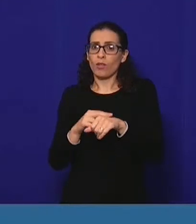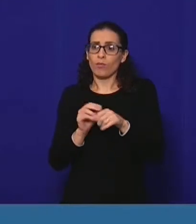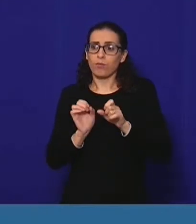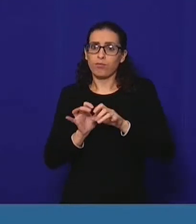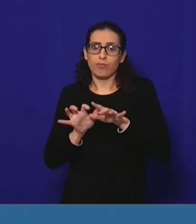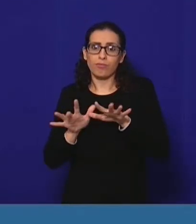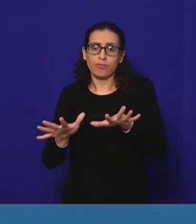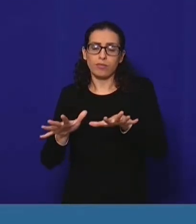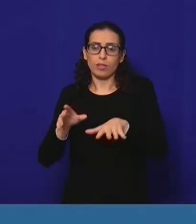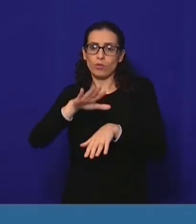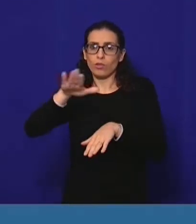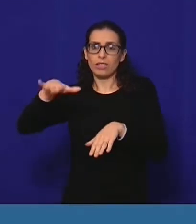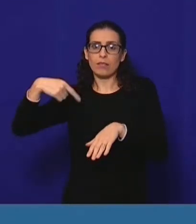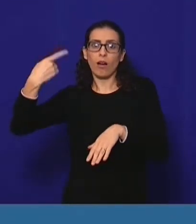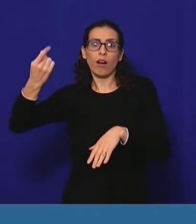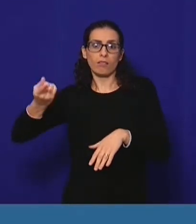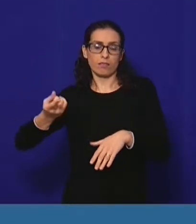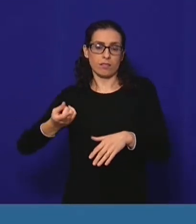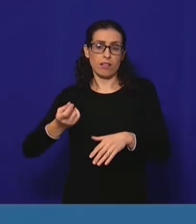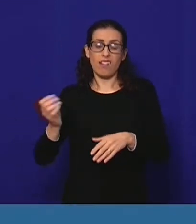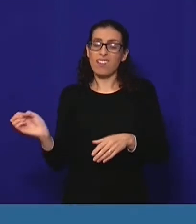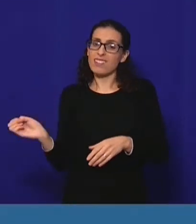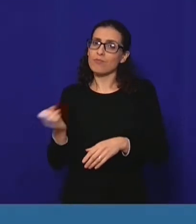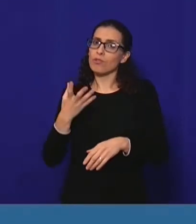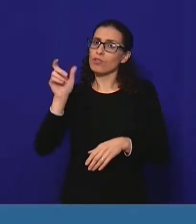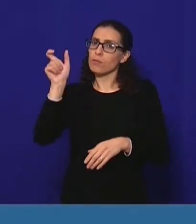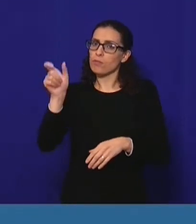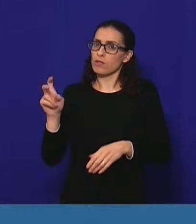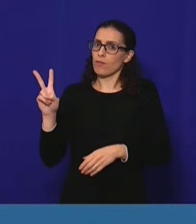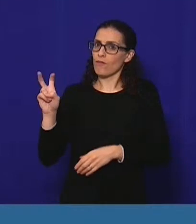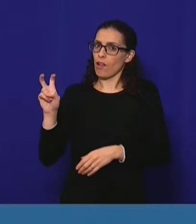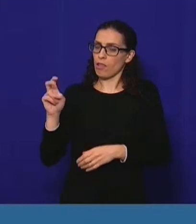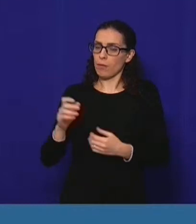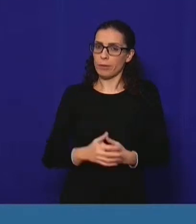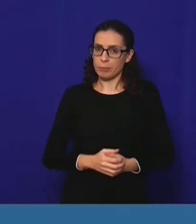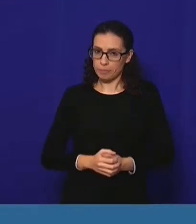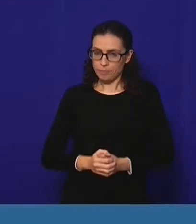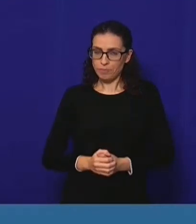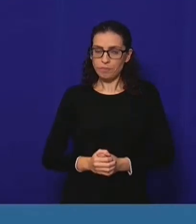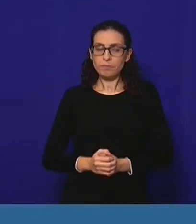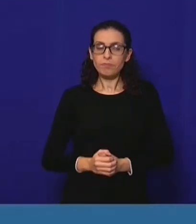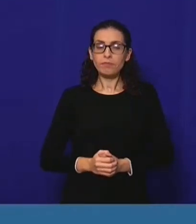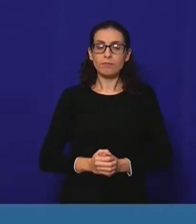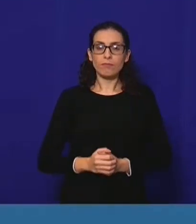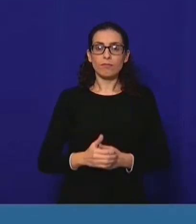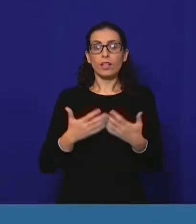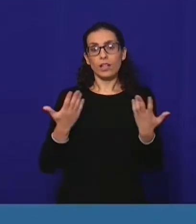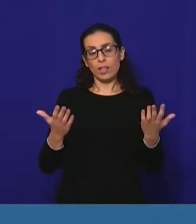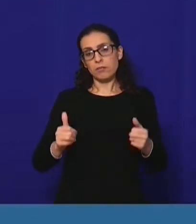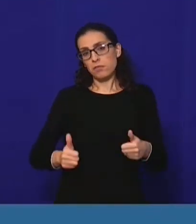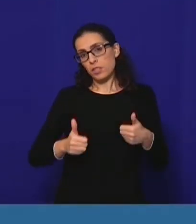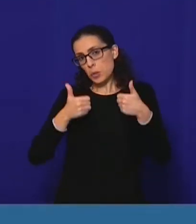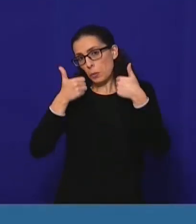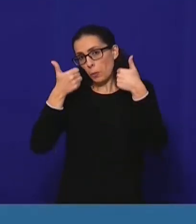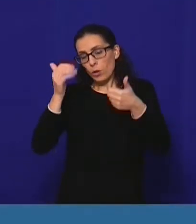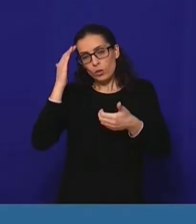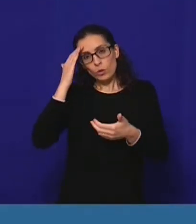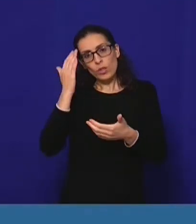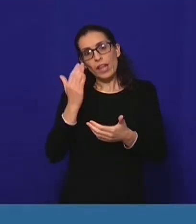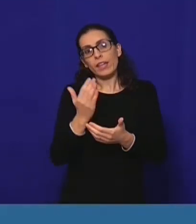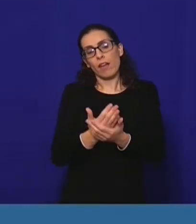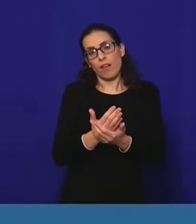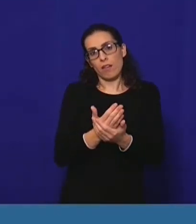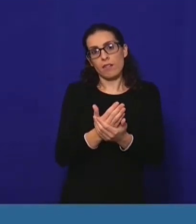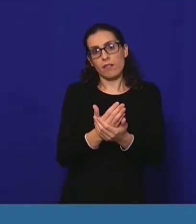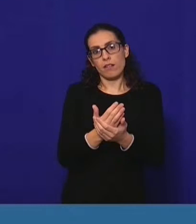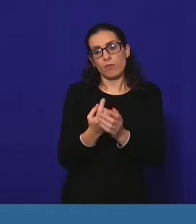people to, especially the vulnerable, to people who will be in the community. So it's important to take care